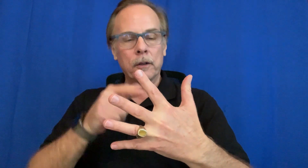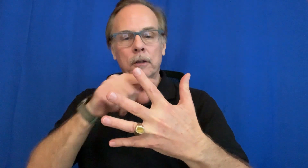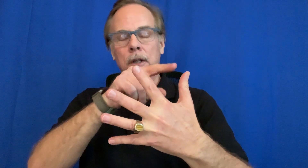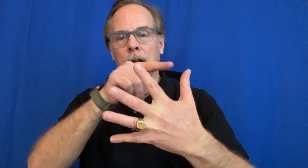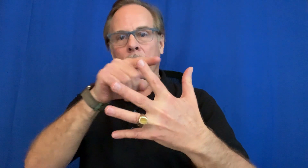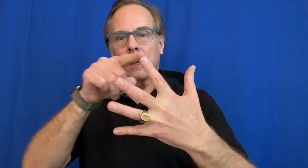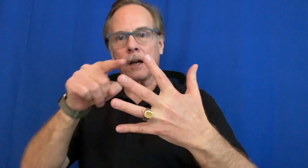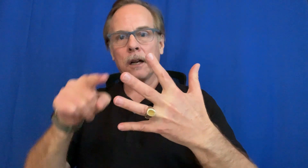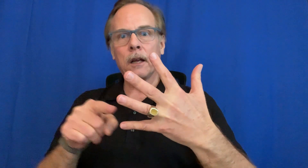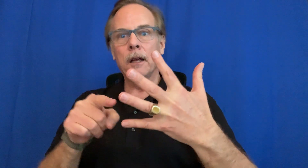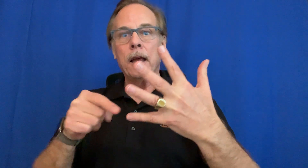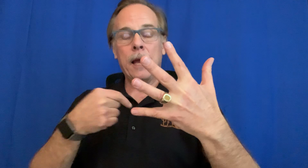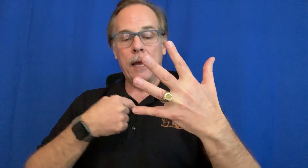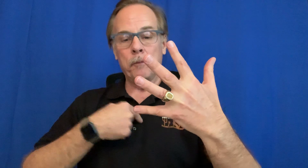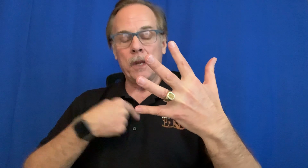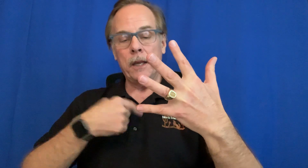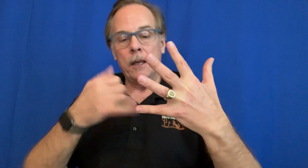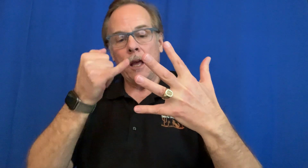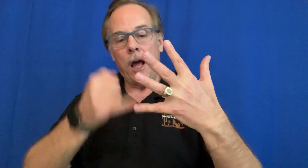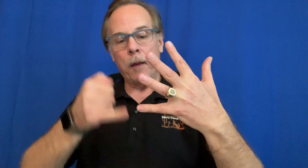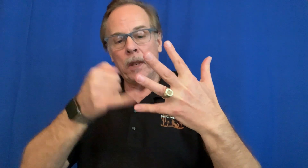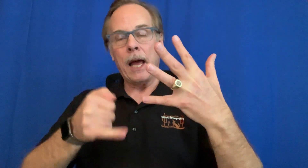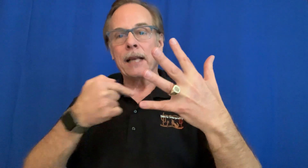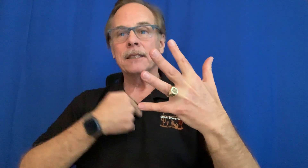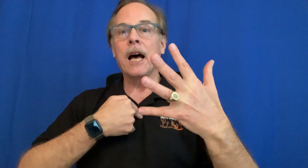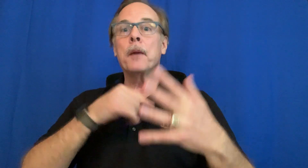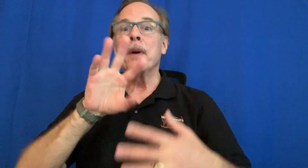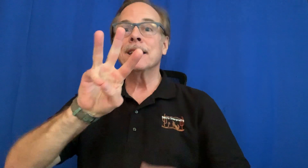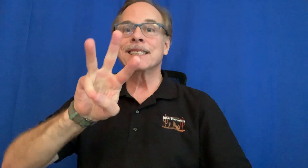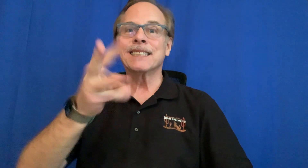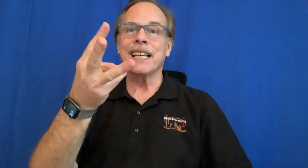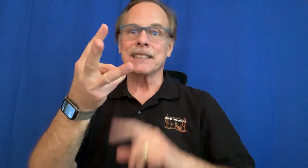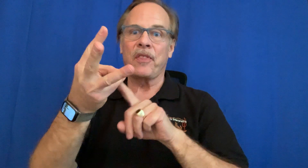brother, da-da-da-da-da-da, and me, I'm last. I'm 6th.